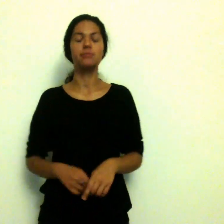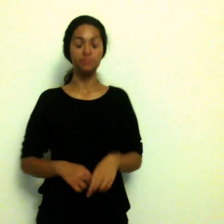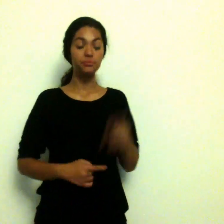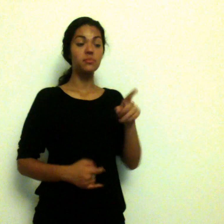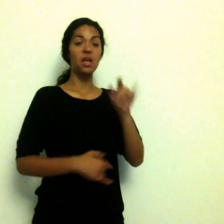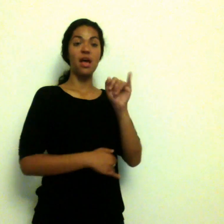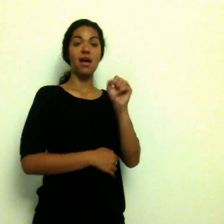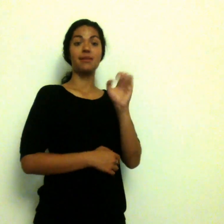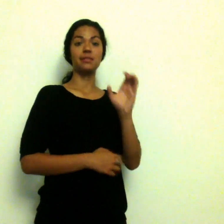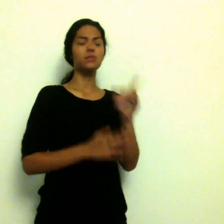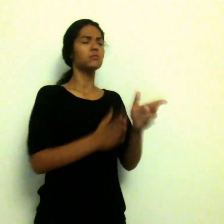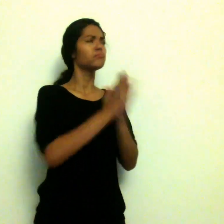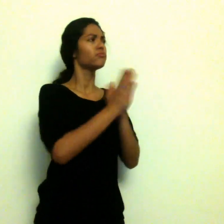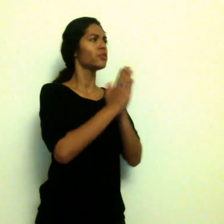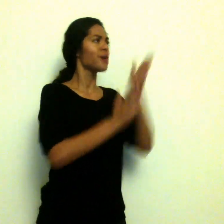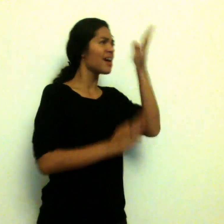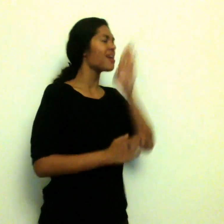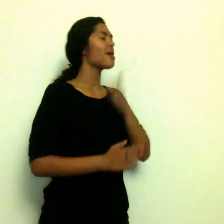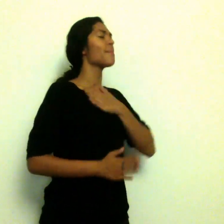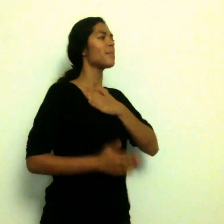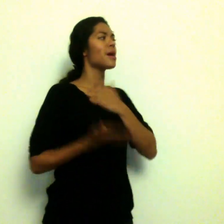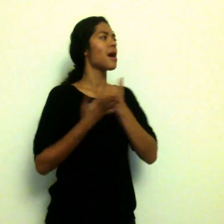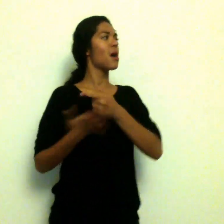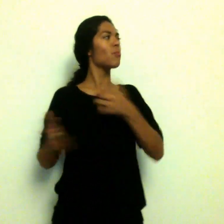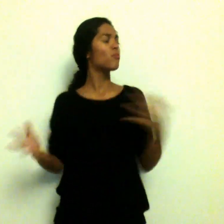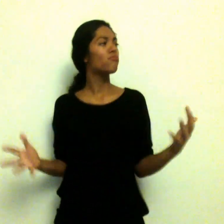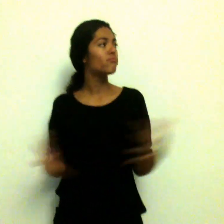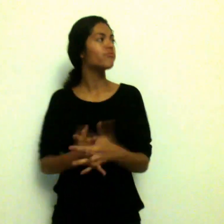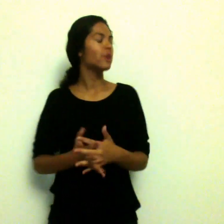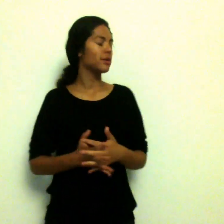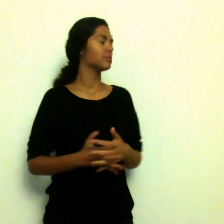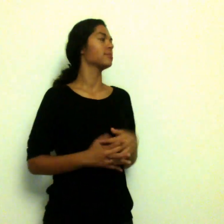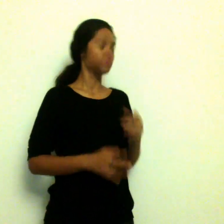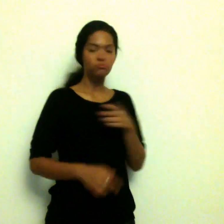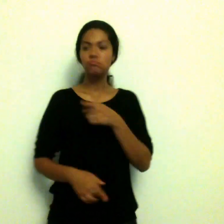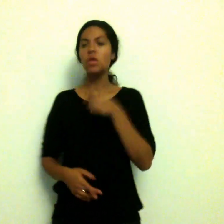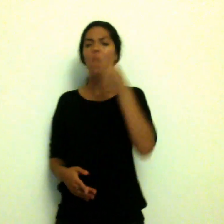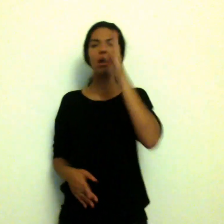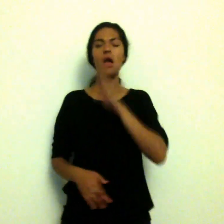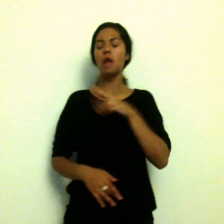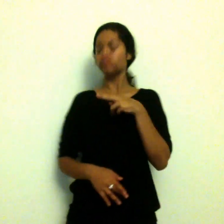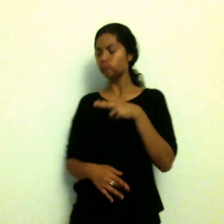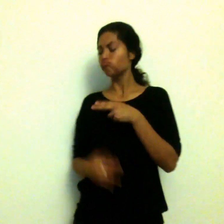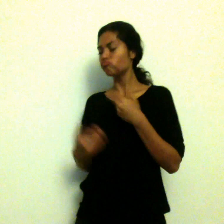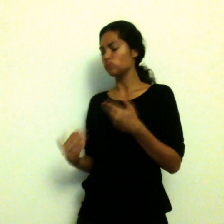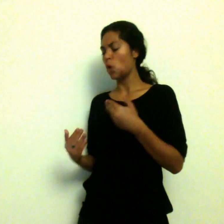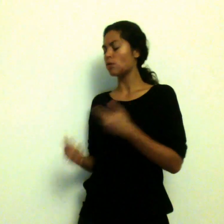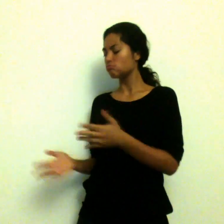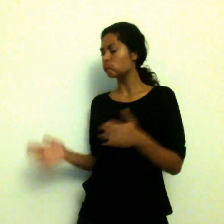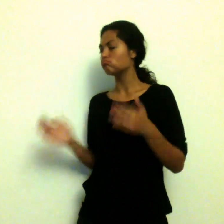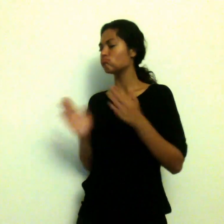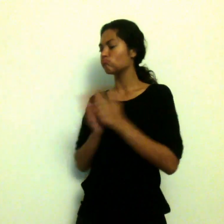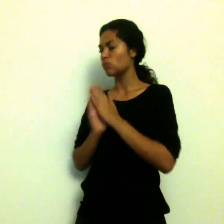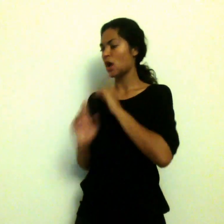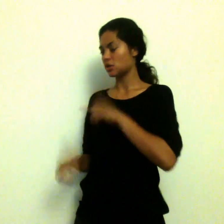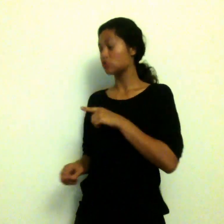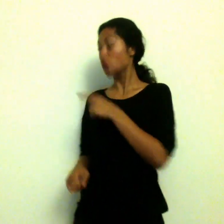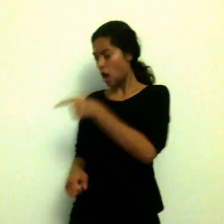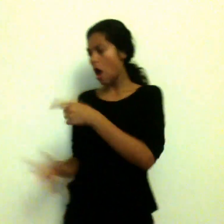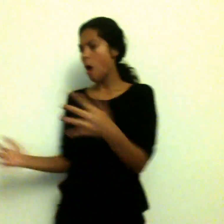his wife Rebekah became pregnant. I wish it were always as simple as that. It doesn't always